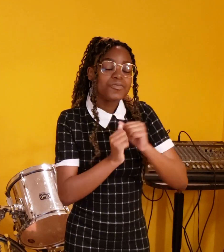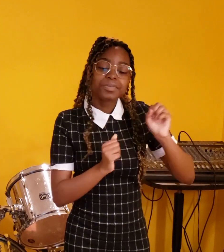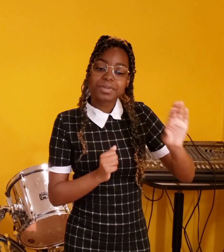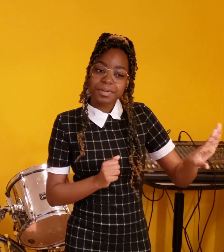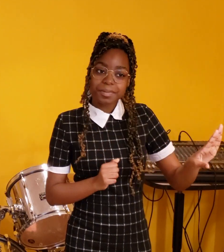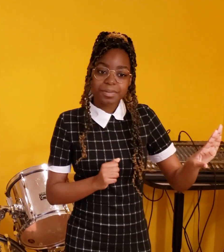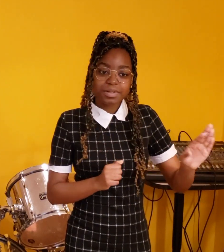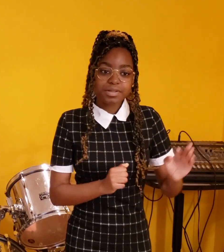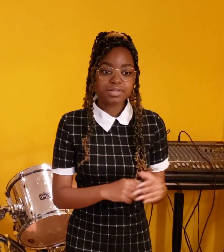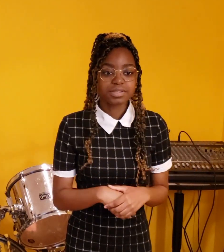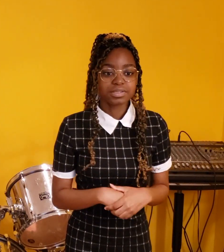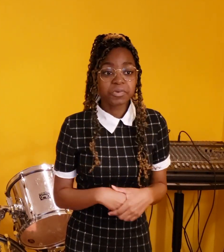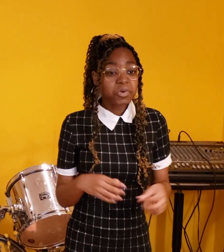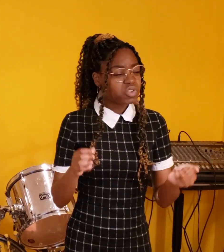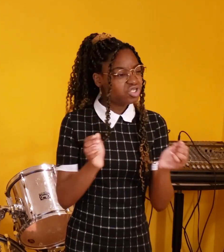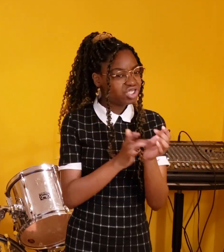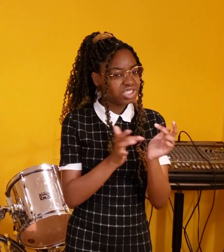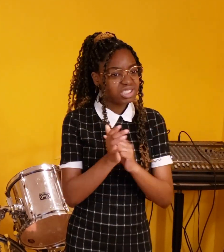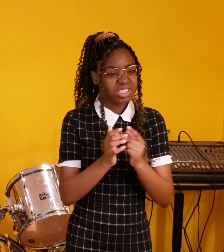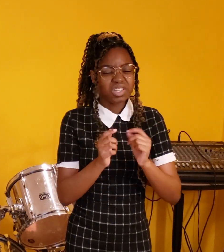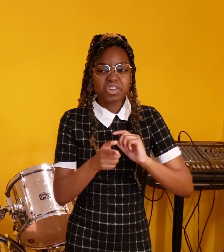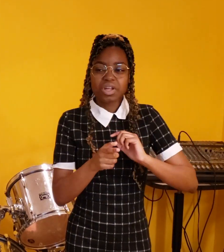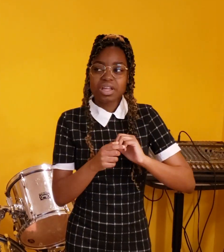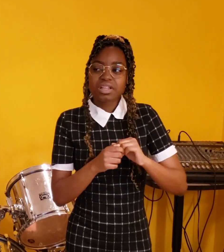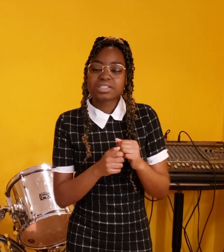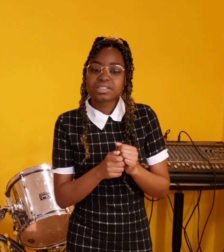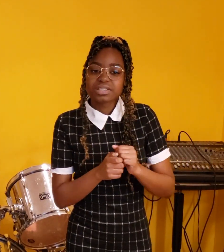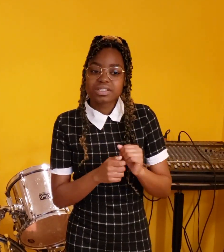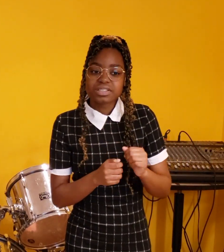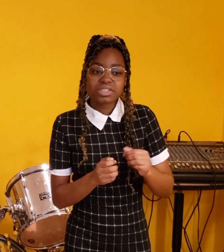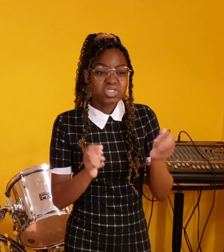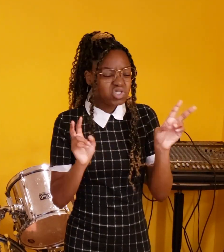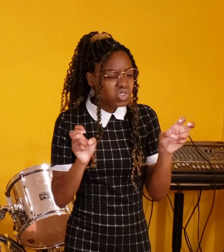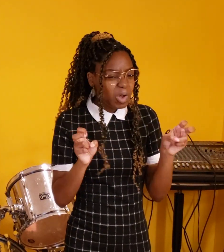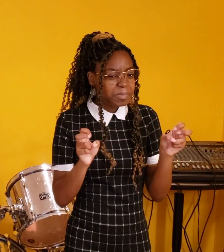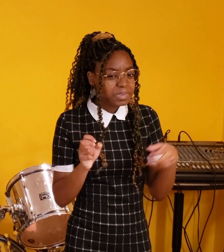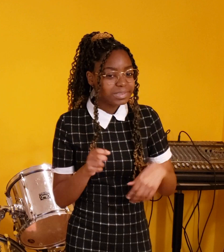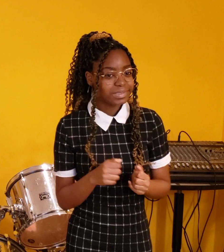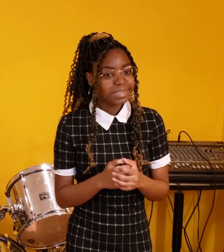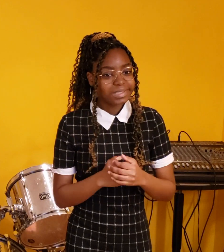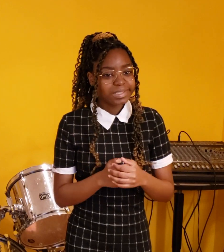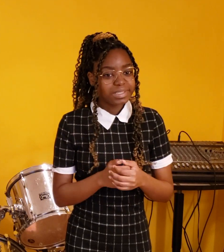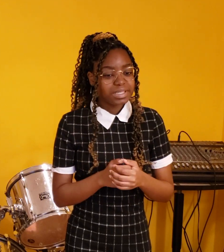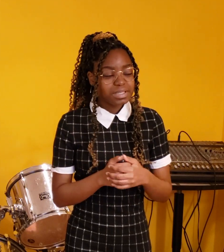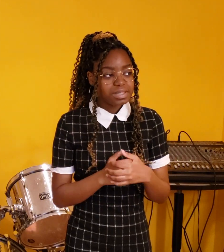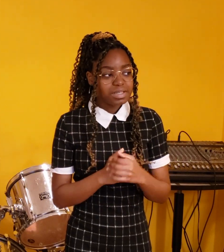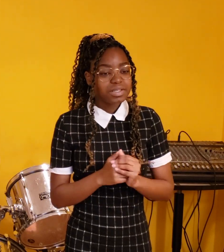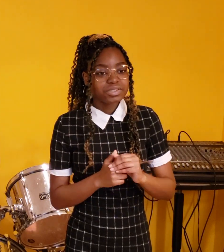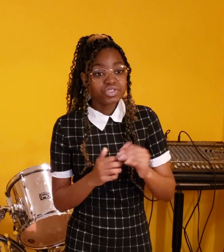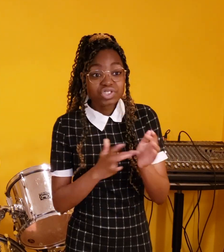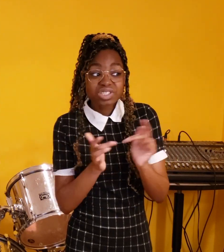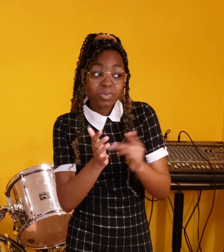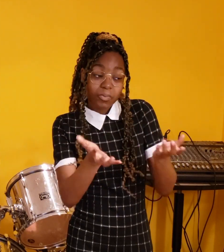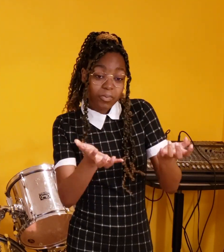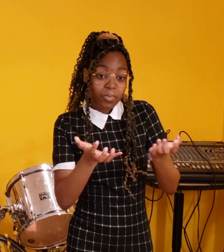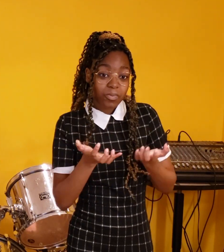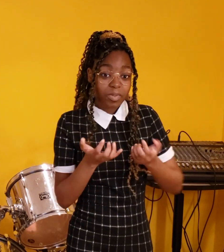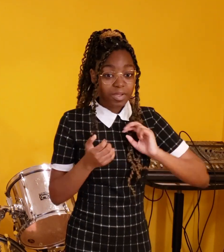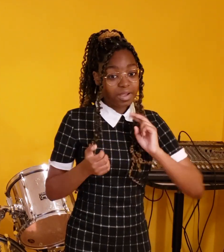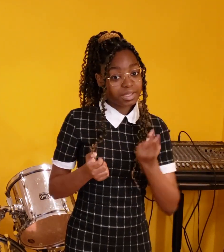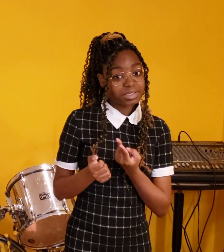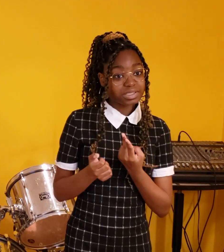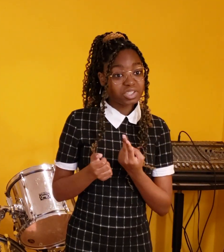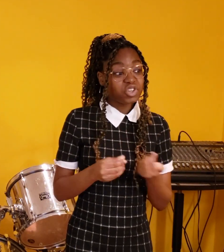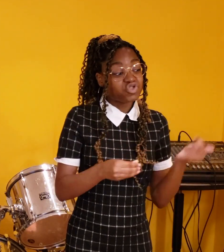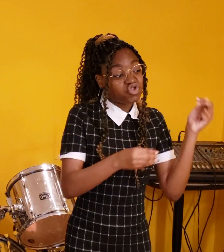he was talking about really is that, you know, he's saying that he wants us to be found with, to